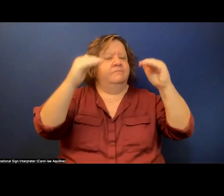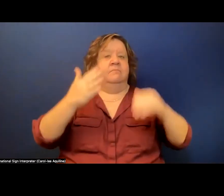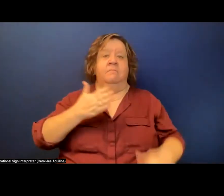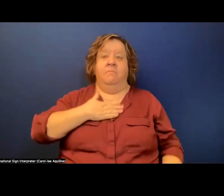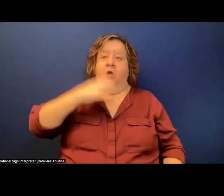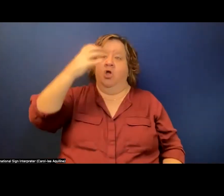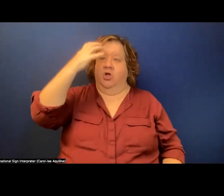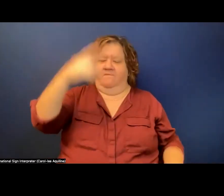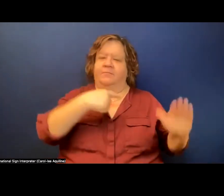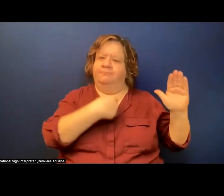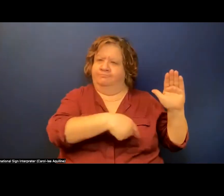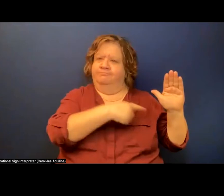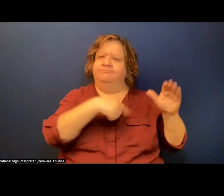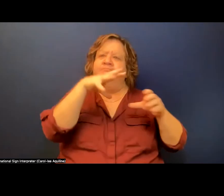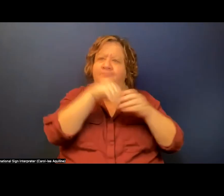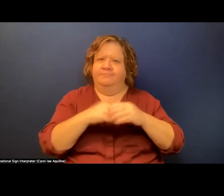realized that